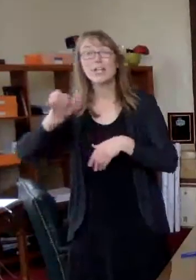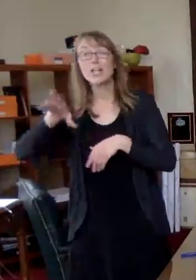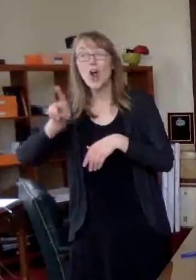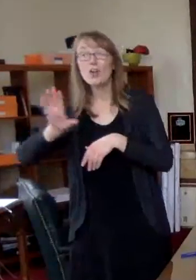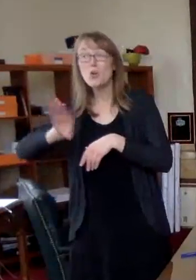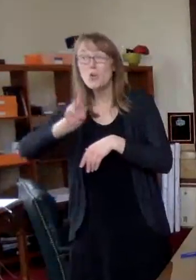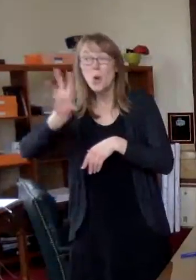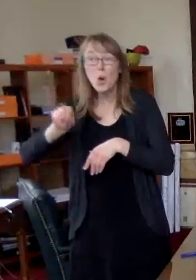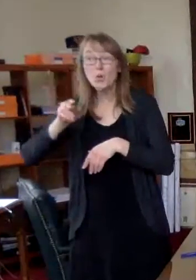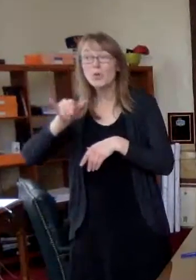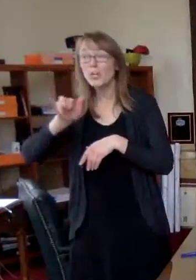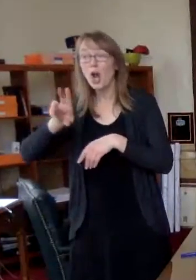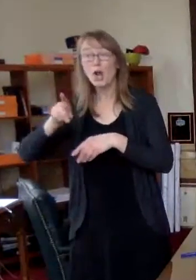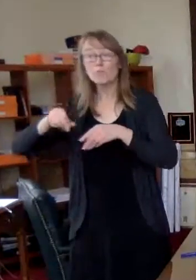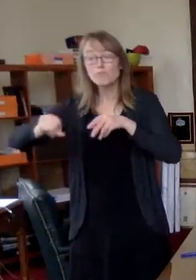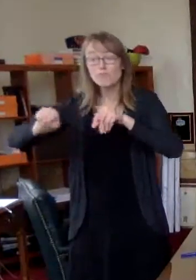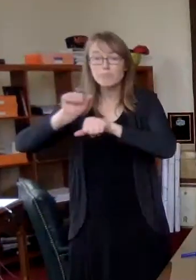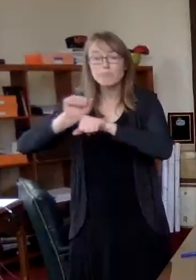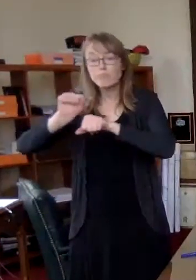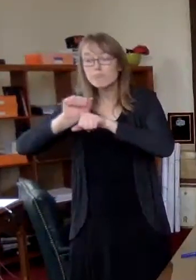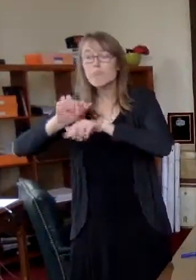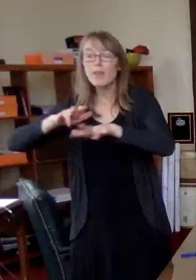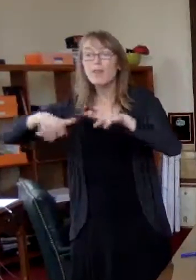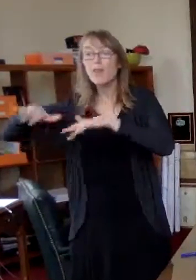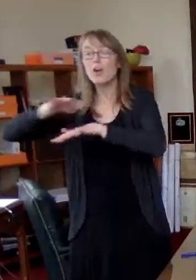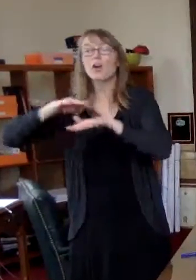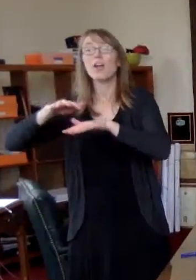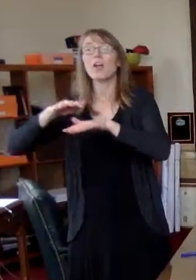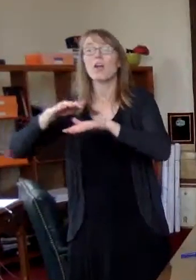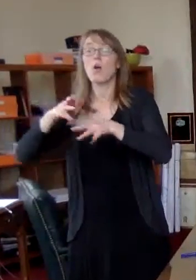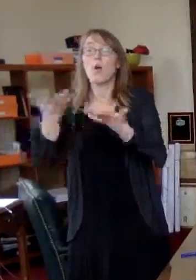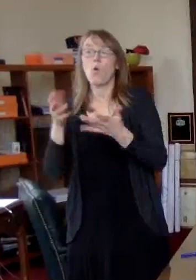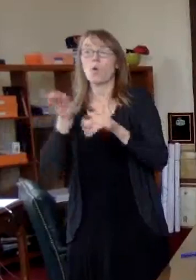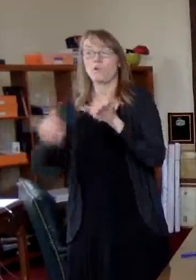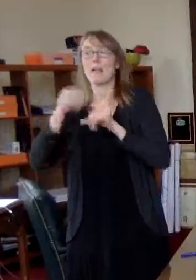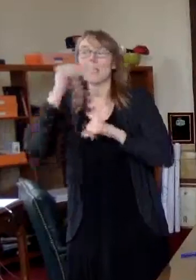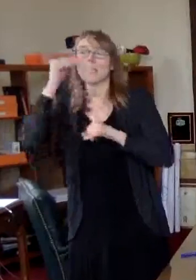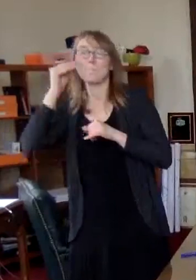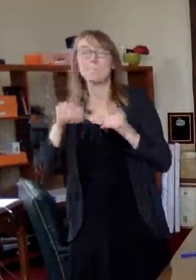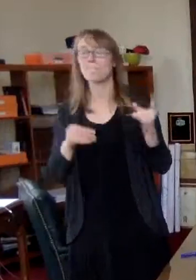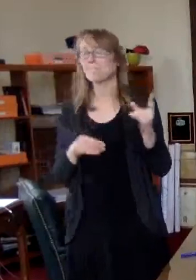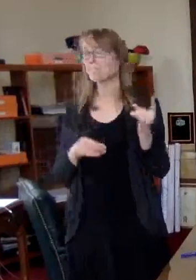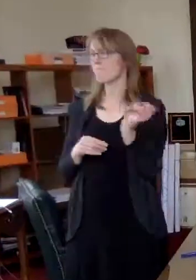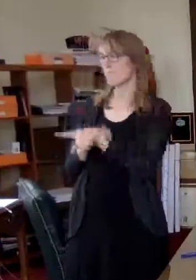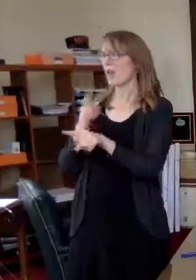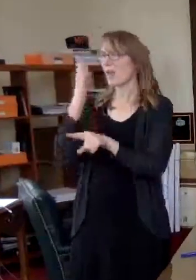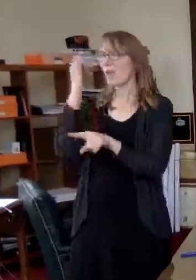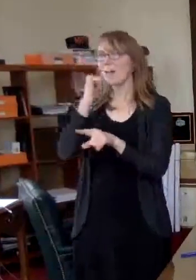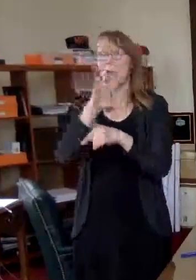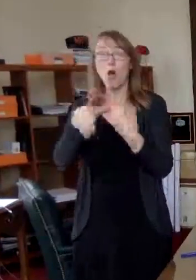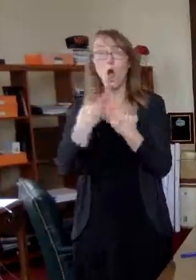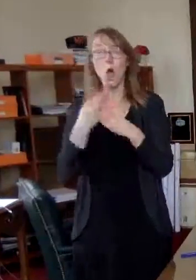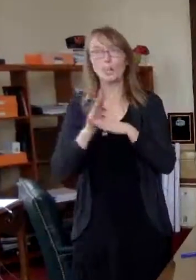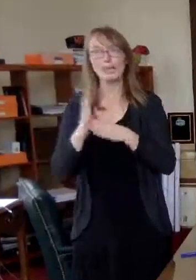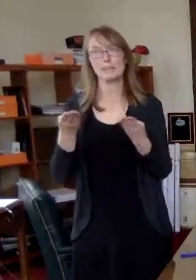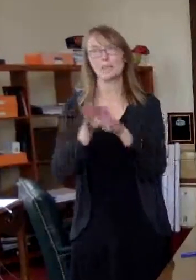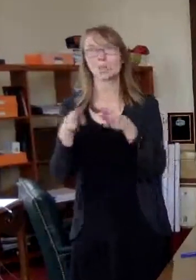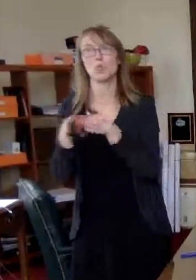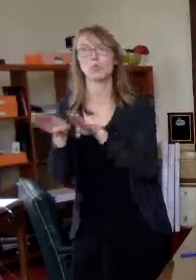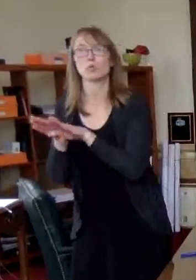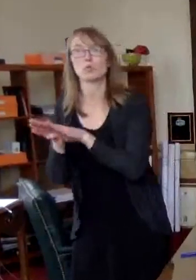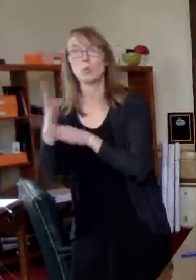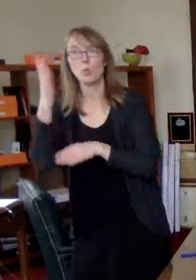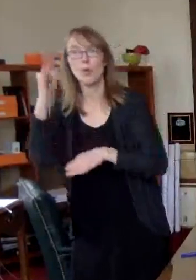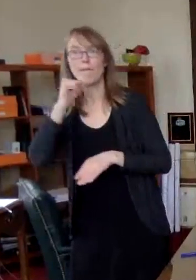Why not close all businesses in the city of St. Louis during a stay-at-home order? Well, closing all businesses would mean